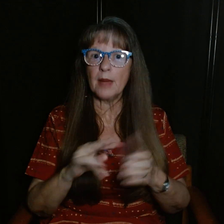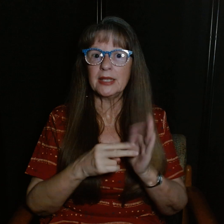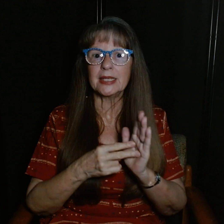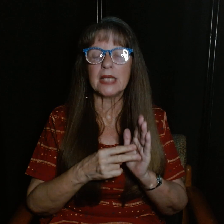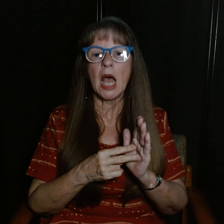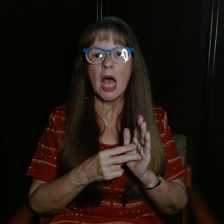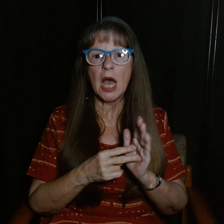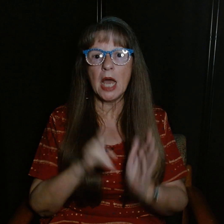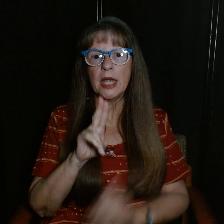it's